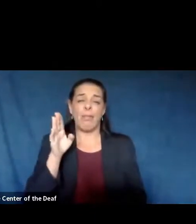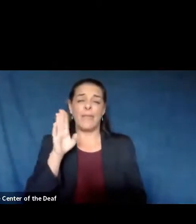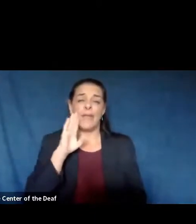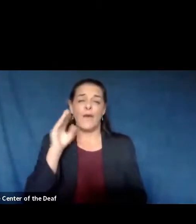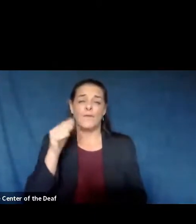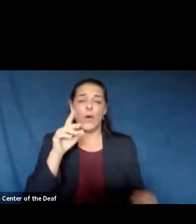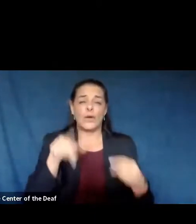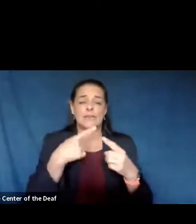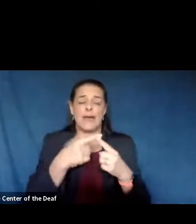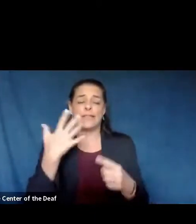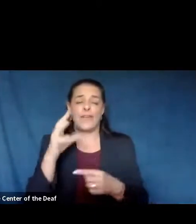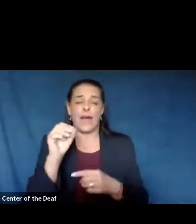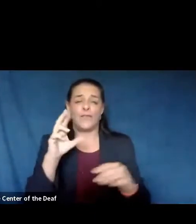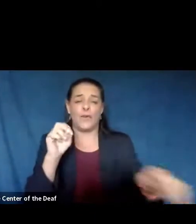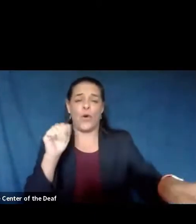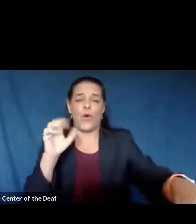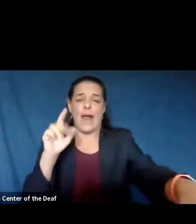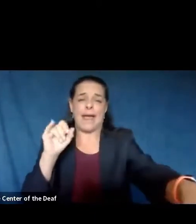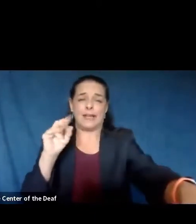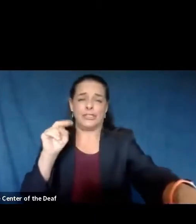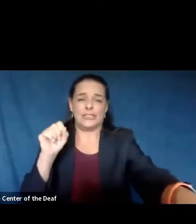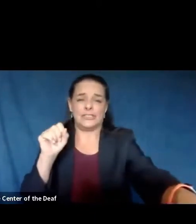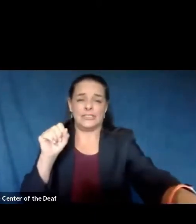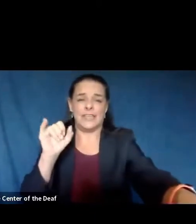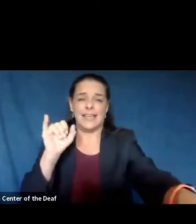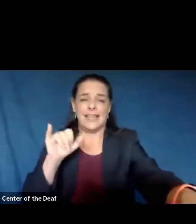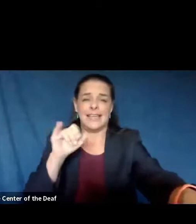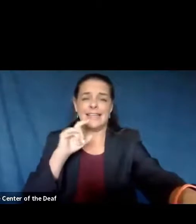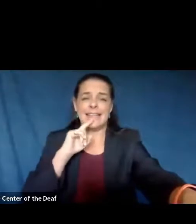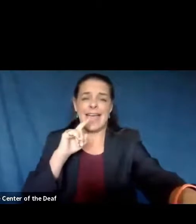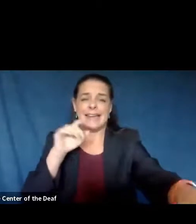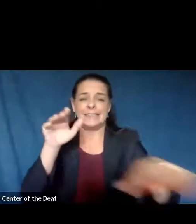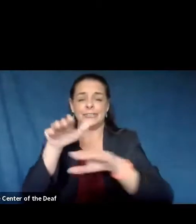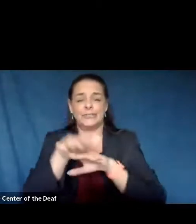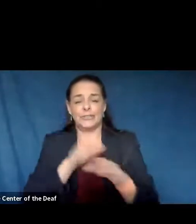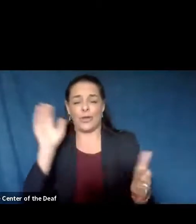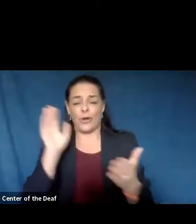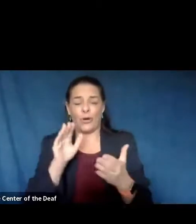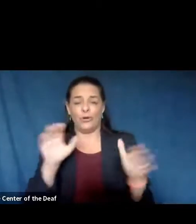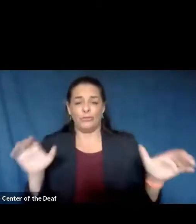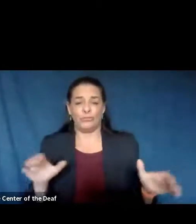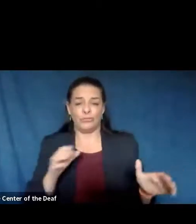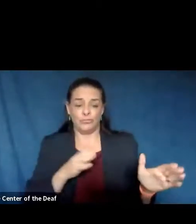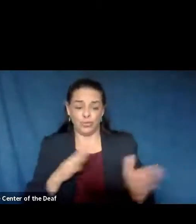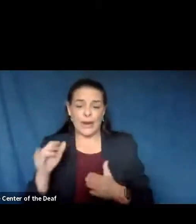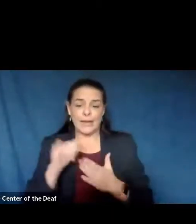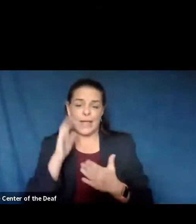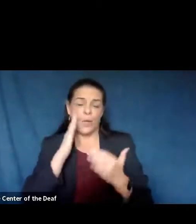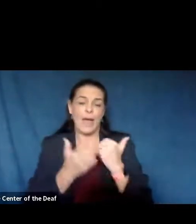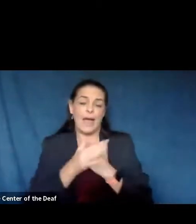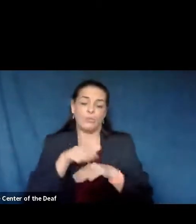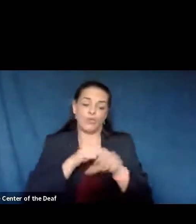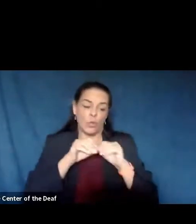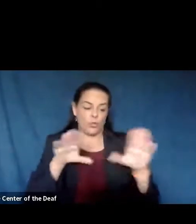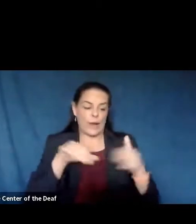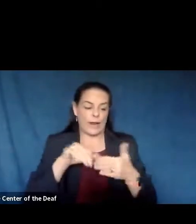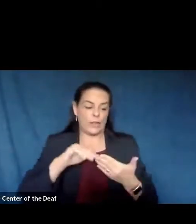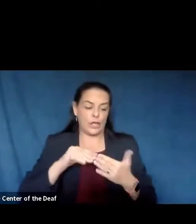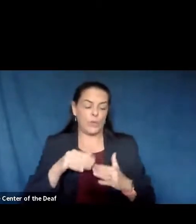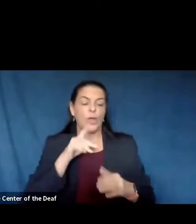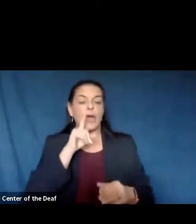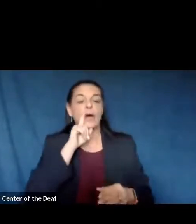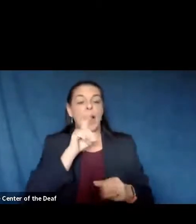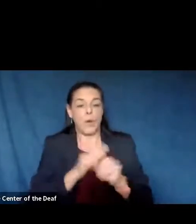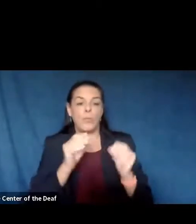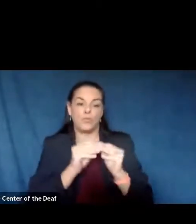because again, that's our mitigation strategy. That's what helps prevent the transmission of the disease in the community. So again, I promise more stuff